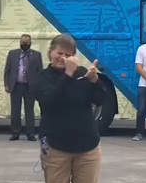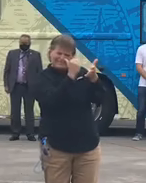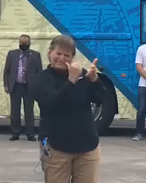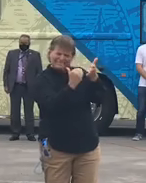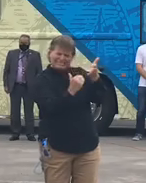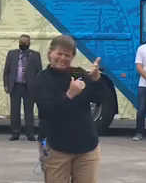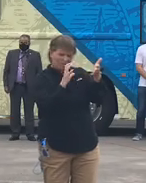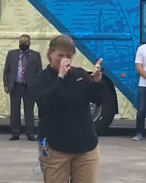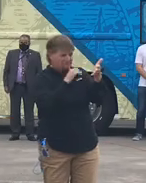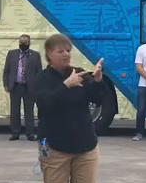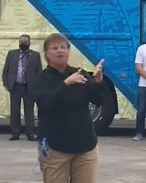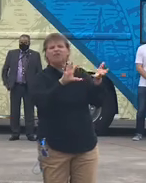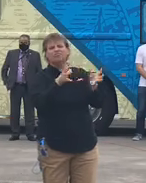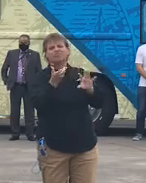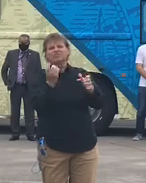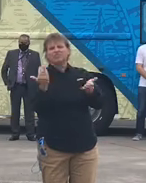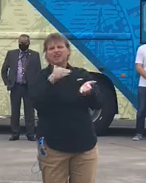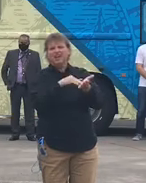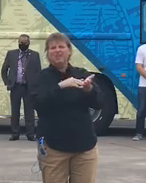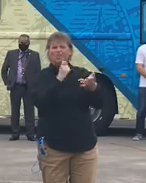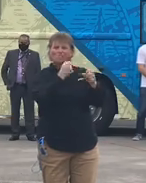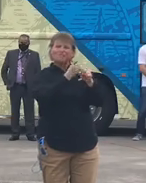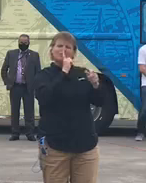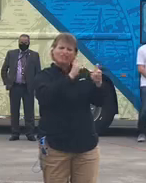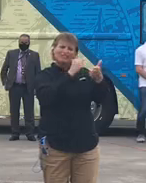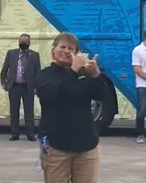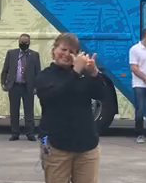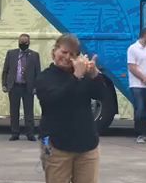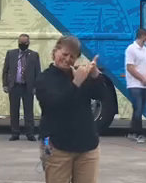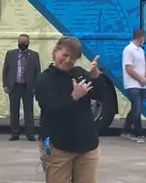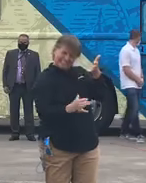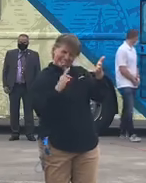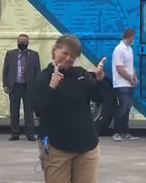Otherwise, you're not able to do any benefits. Yes, sir.